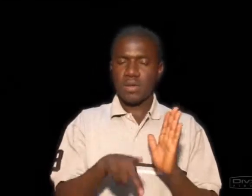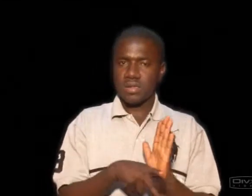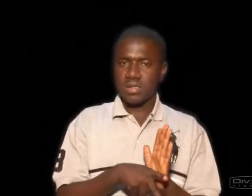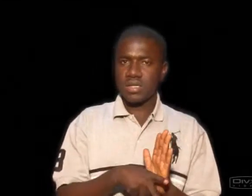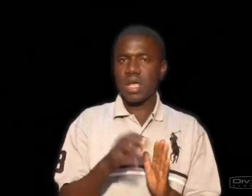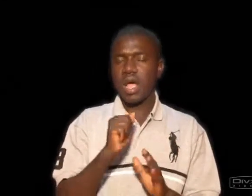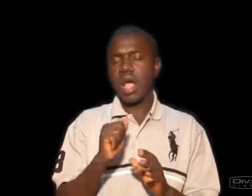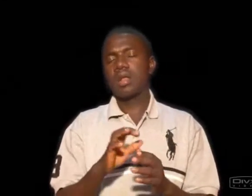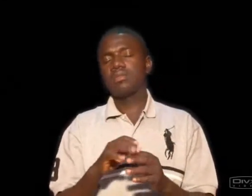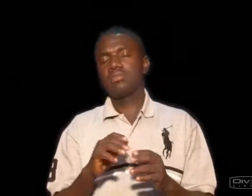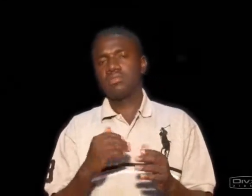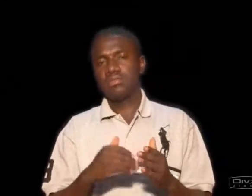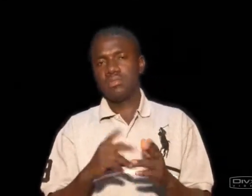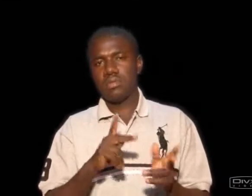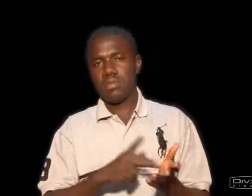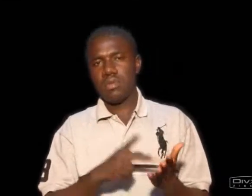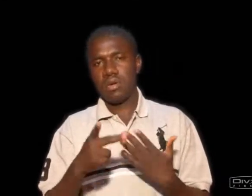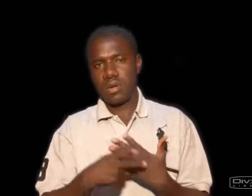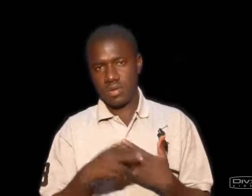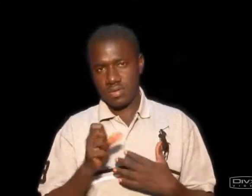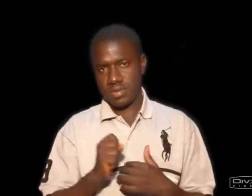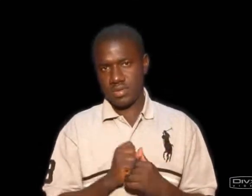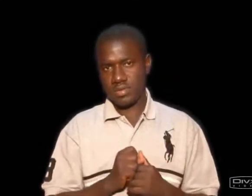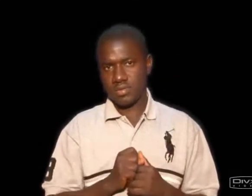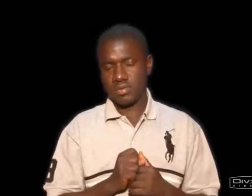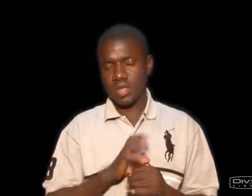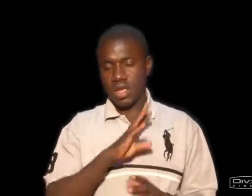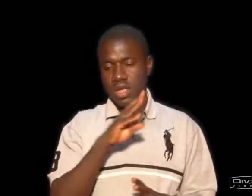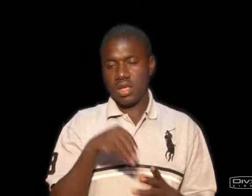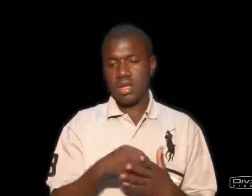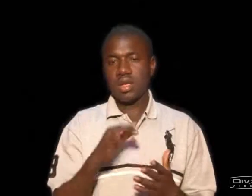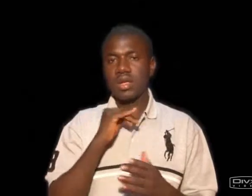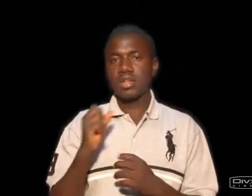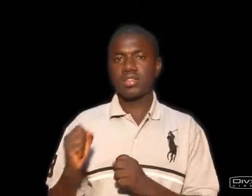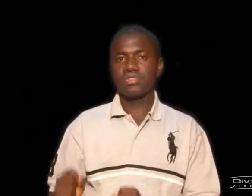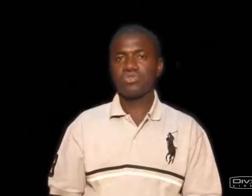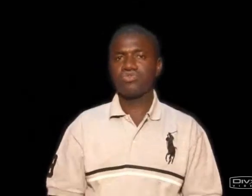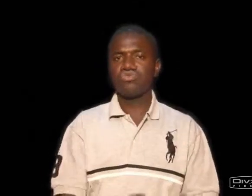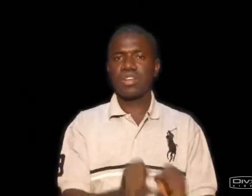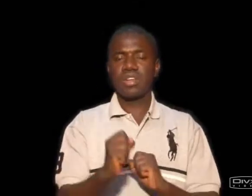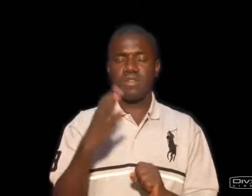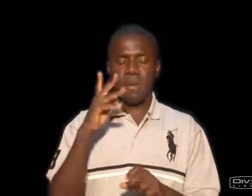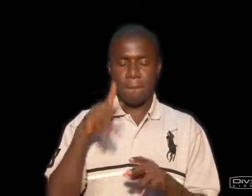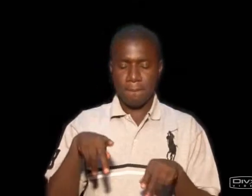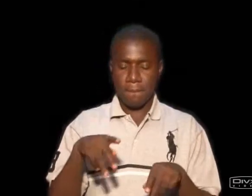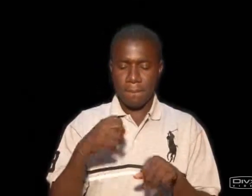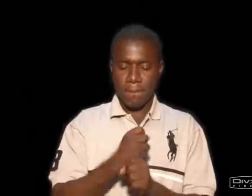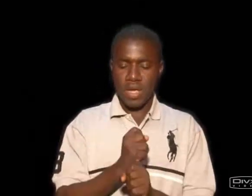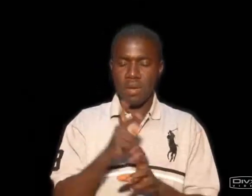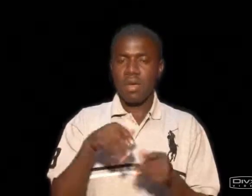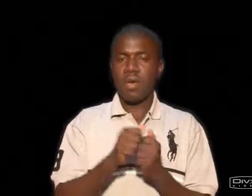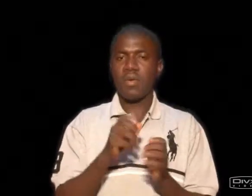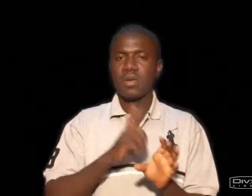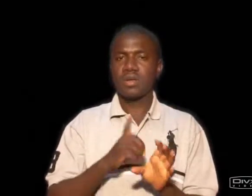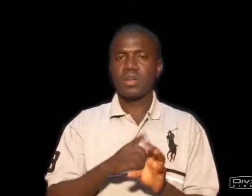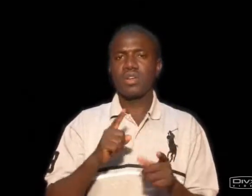and programs in all areas and at all levels. Inclusion is also a strategy for making persons with